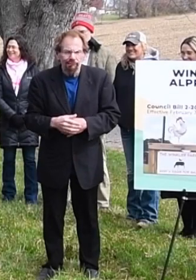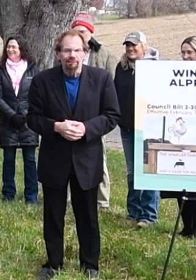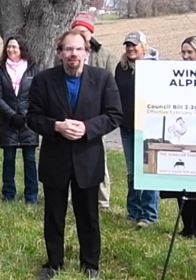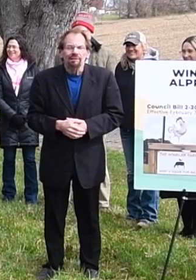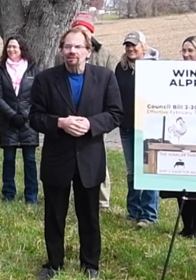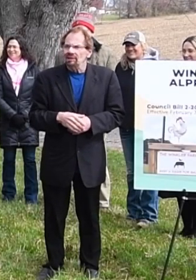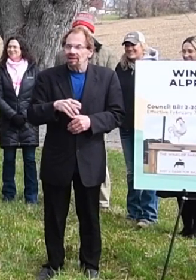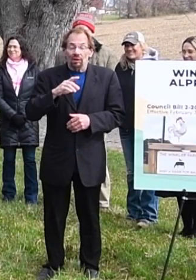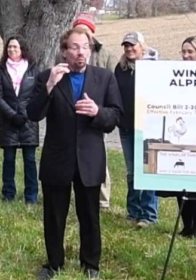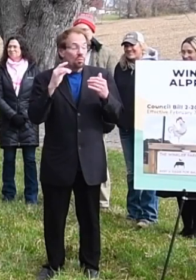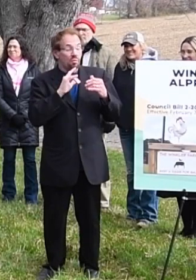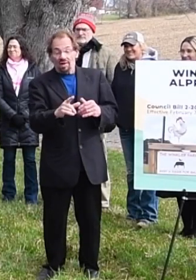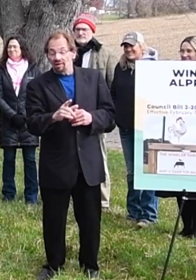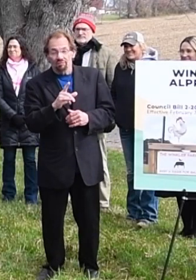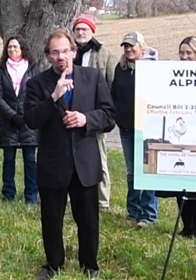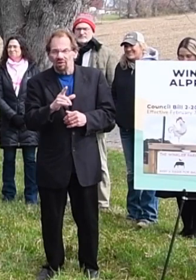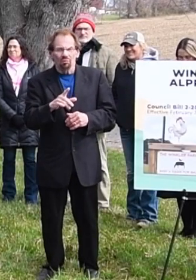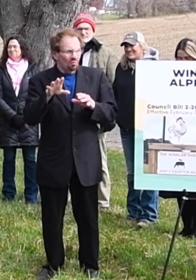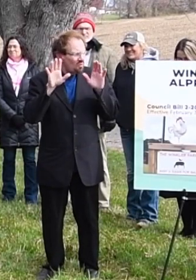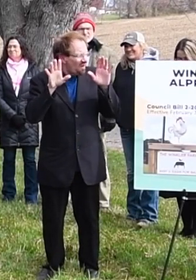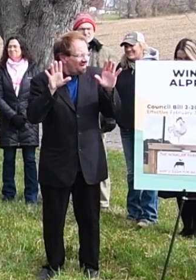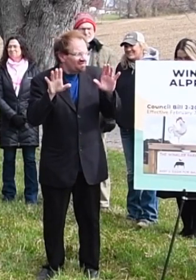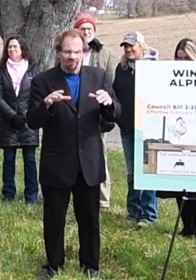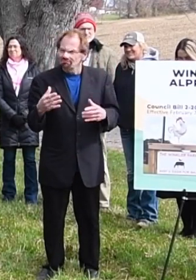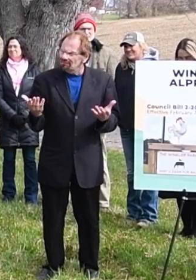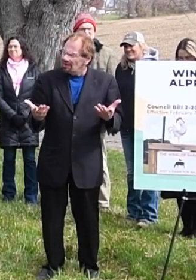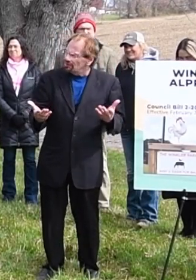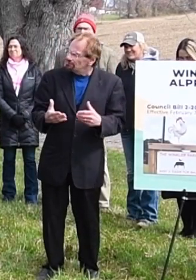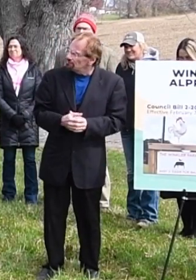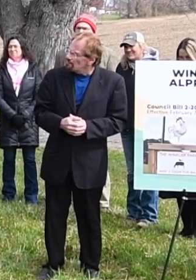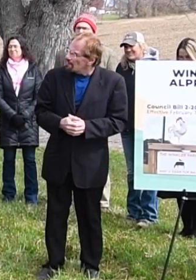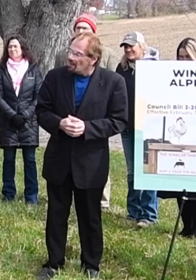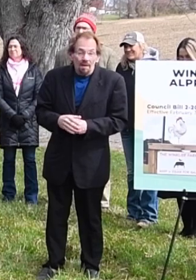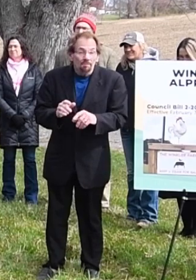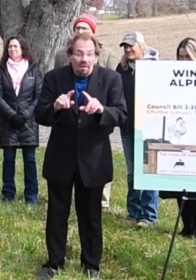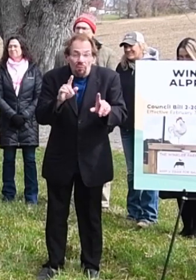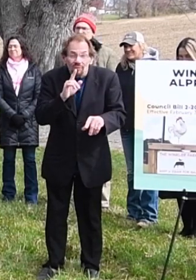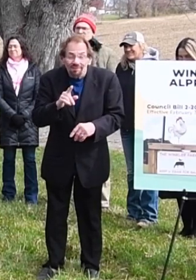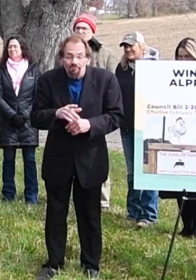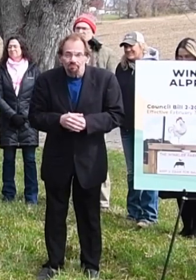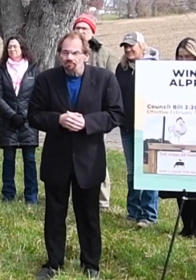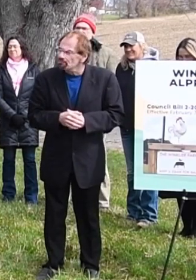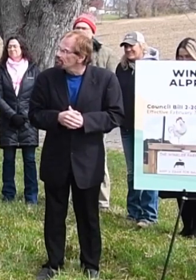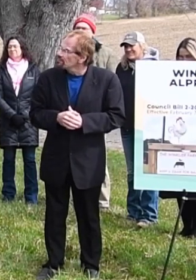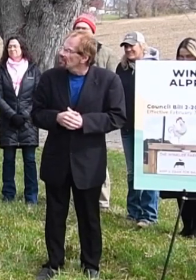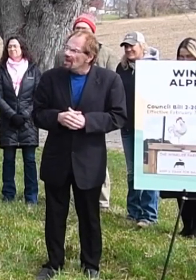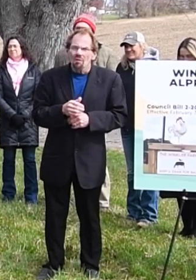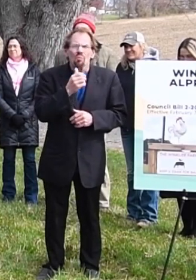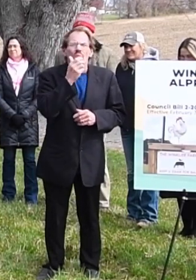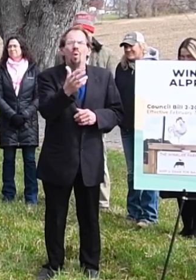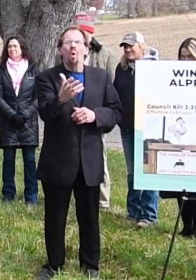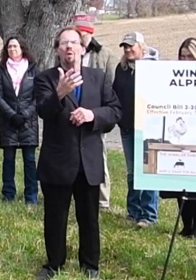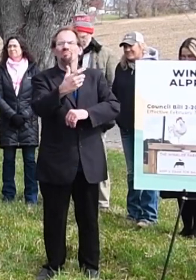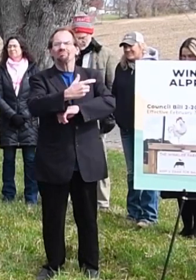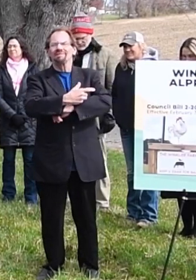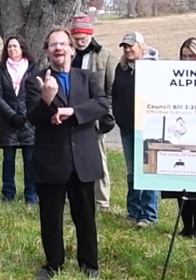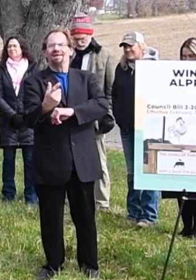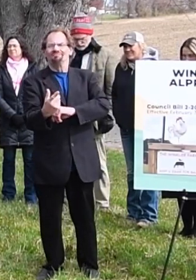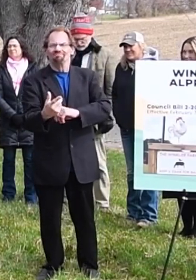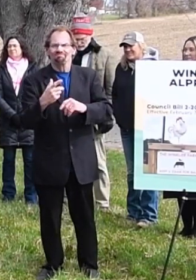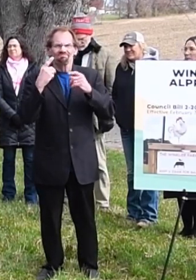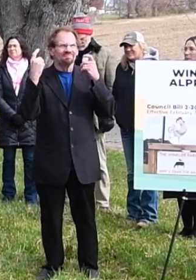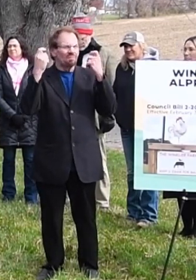It is wonderful to be here, but frankly, it is a warm day for Howard